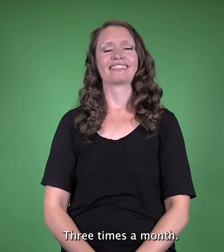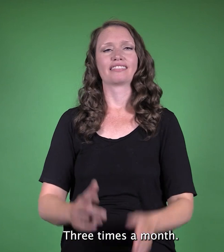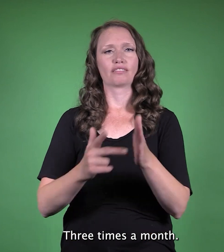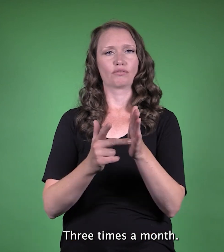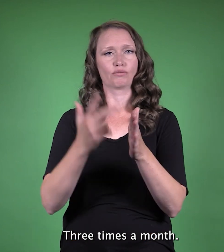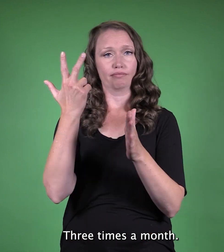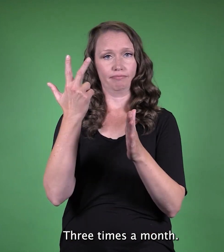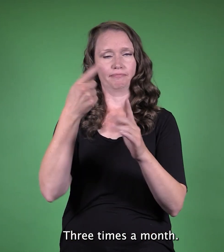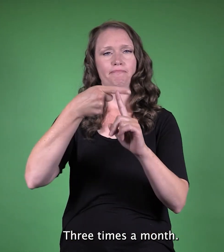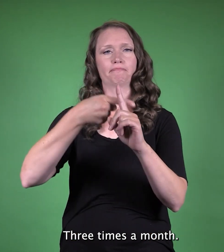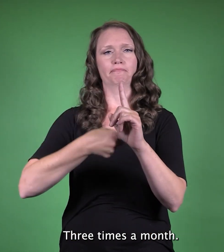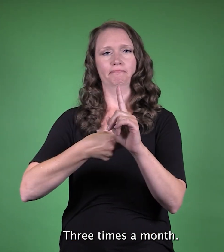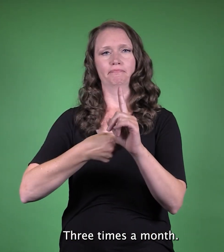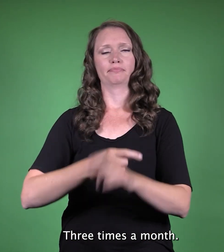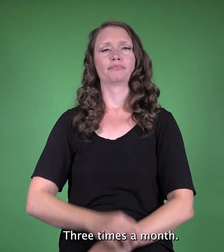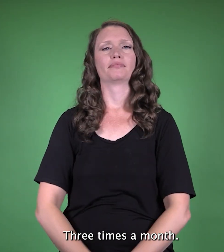3 times a month.